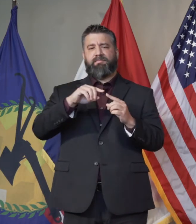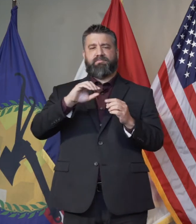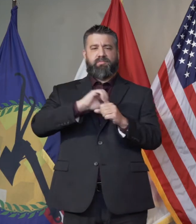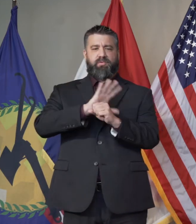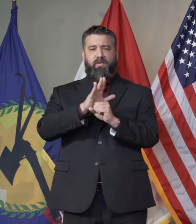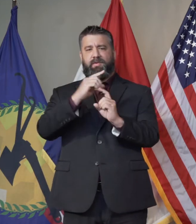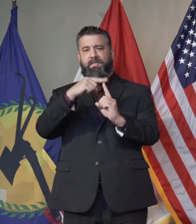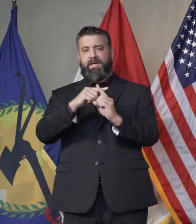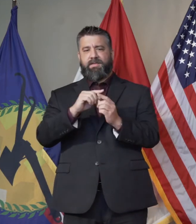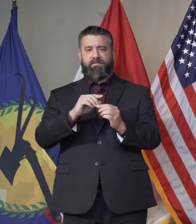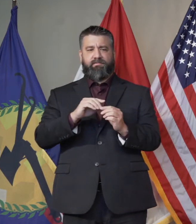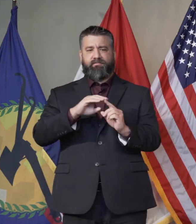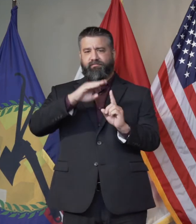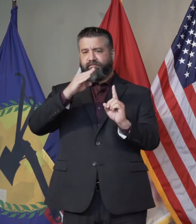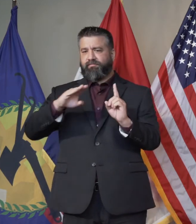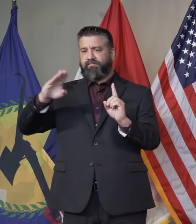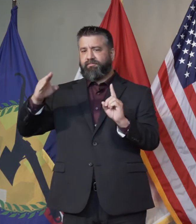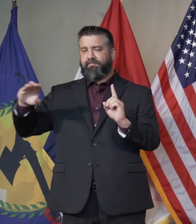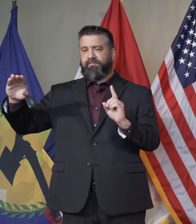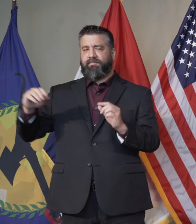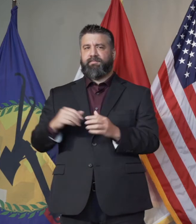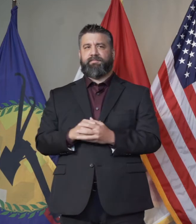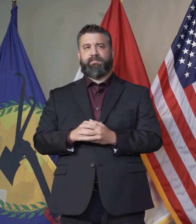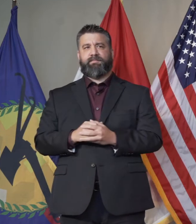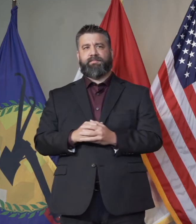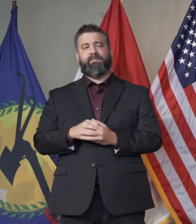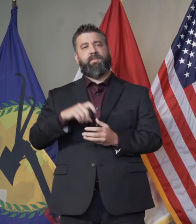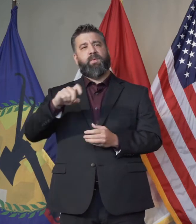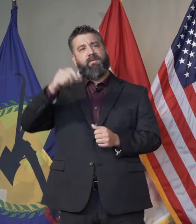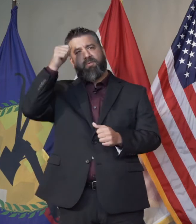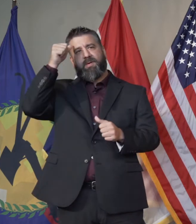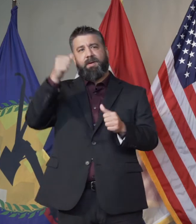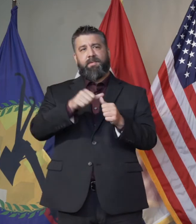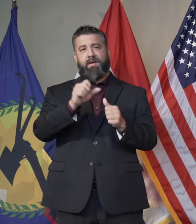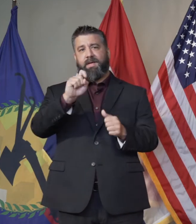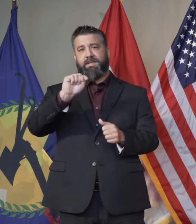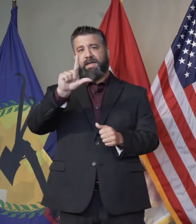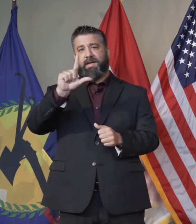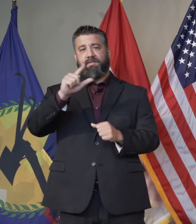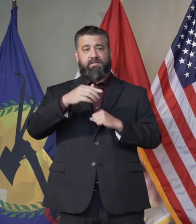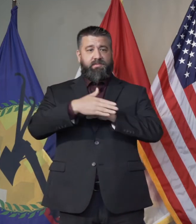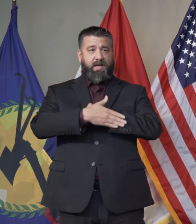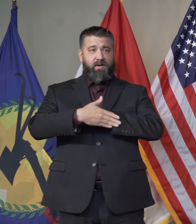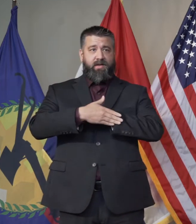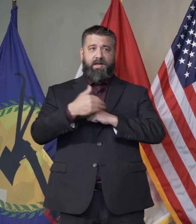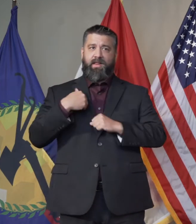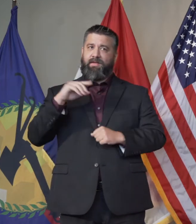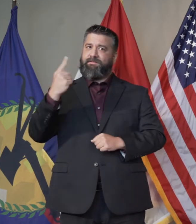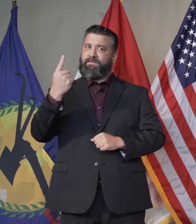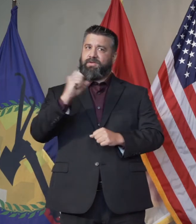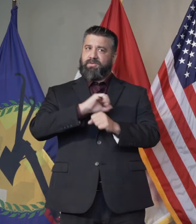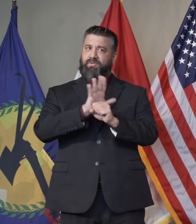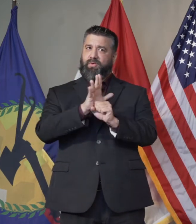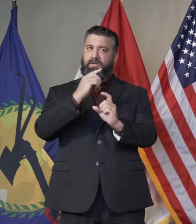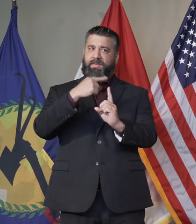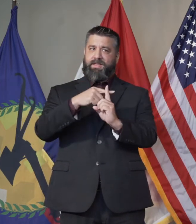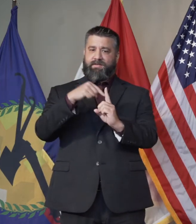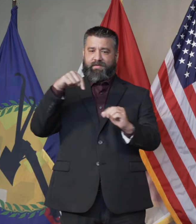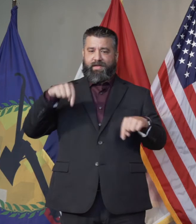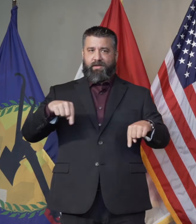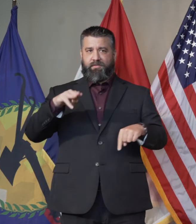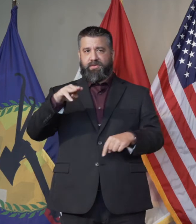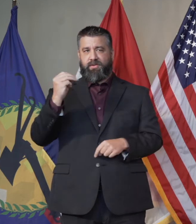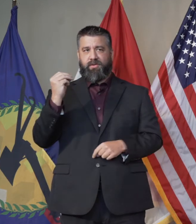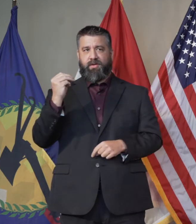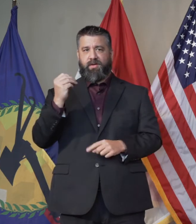the county and those updated numbers? Well, we have to remember St. Louis County had the first case in the state. We were hit hard early on,